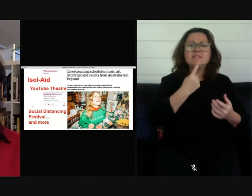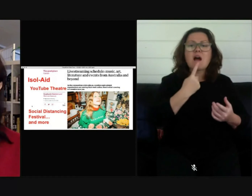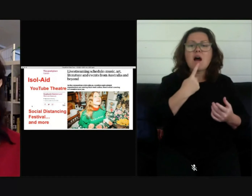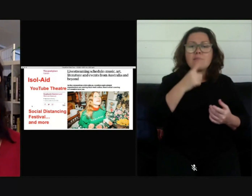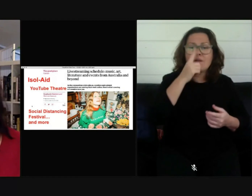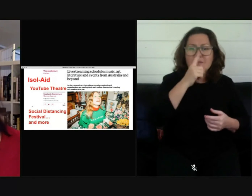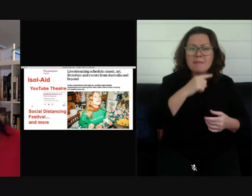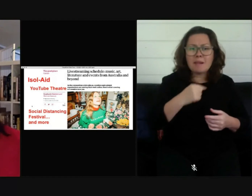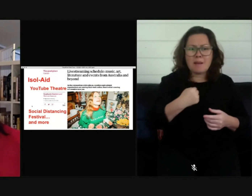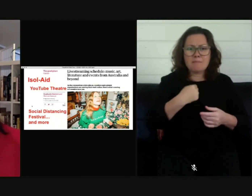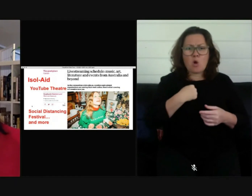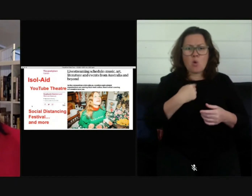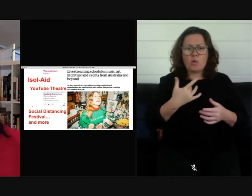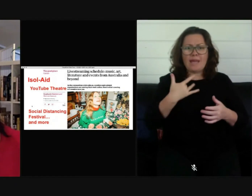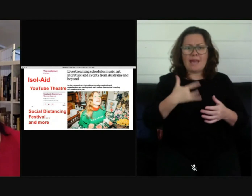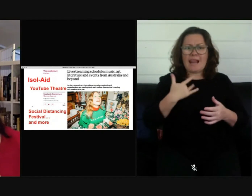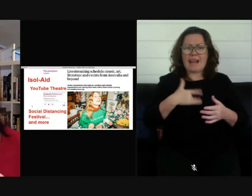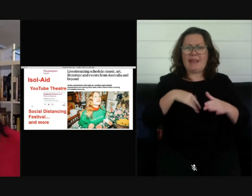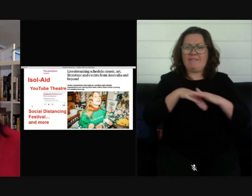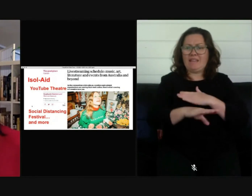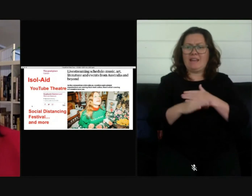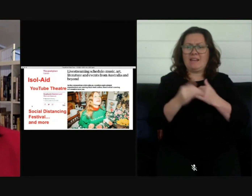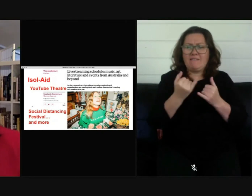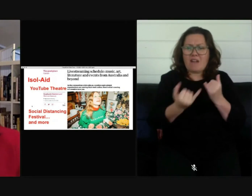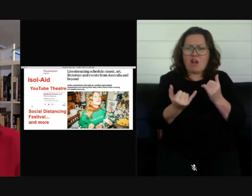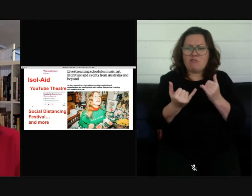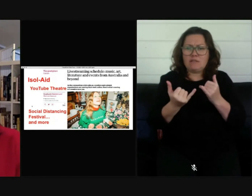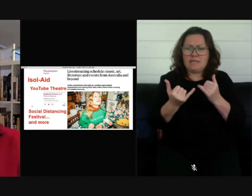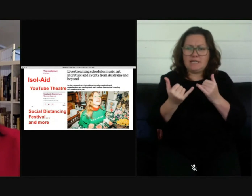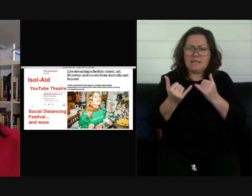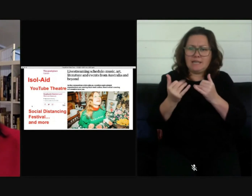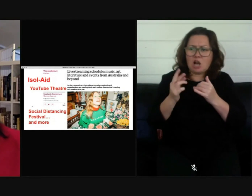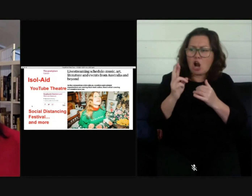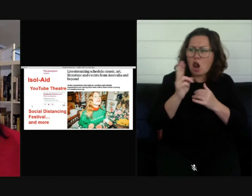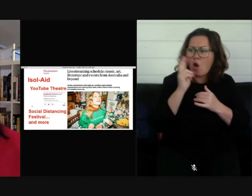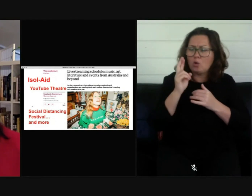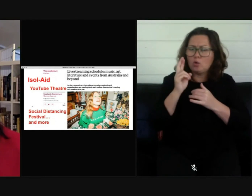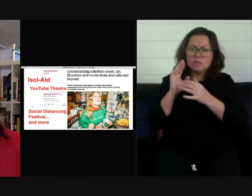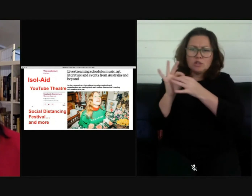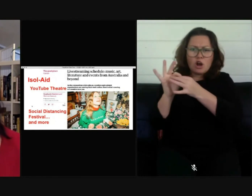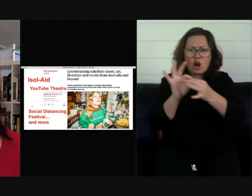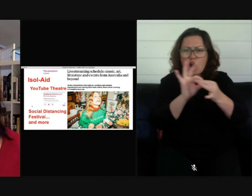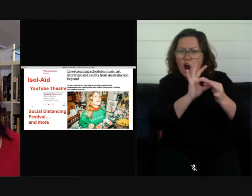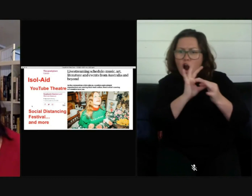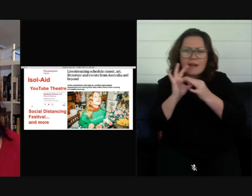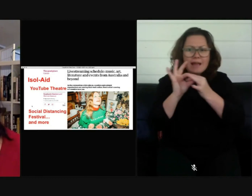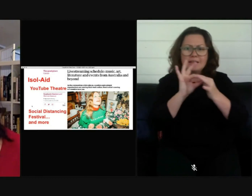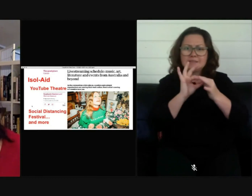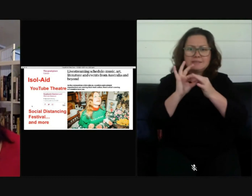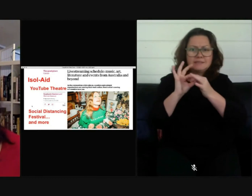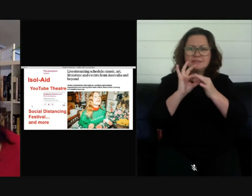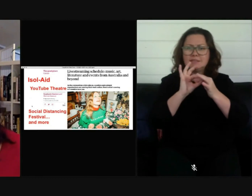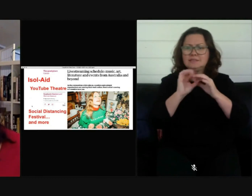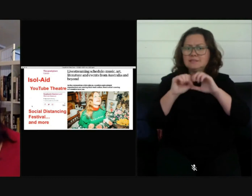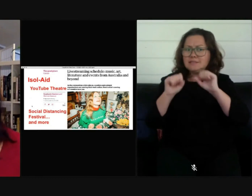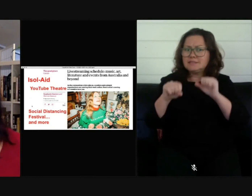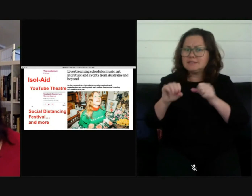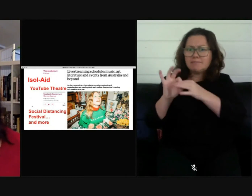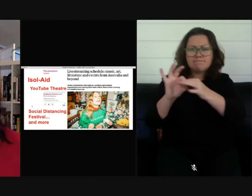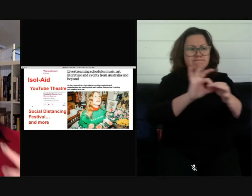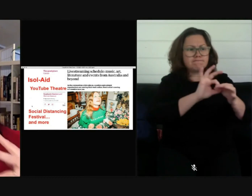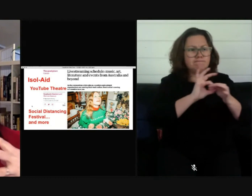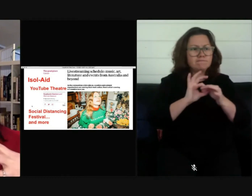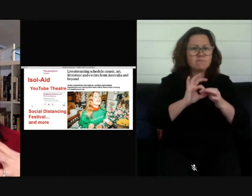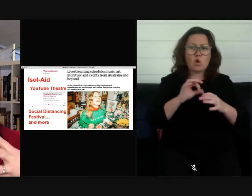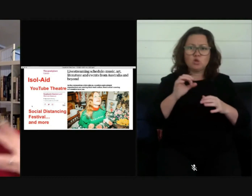connected ecosystem. You already know that. Not only is everybody in creative industry being affected,